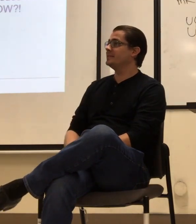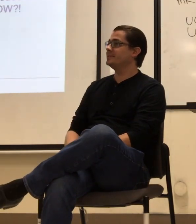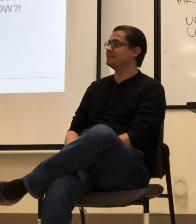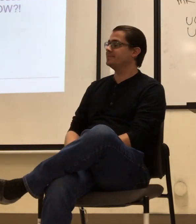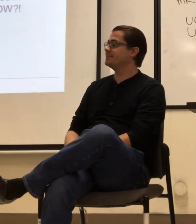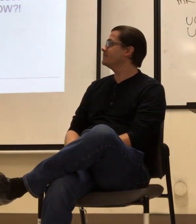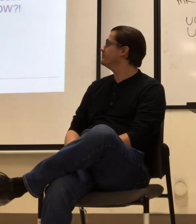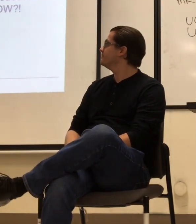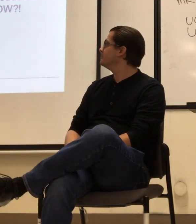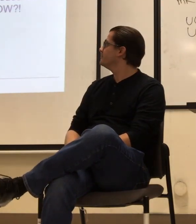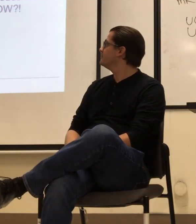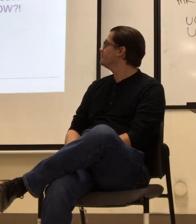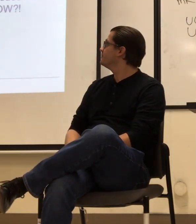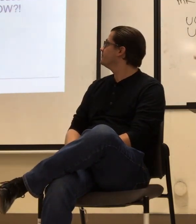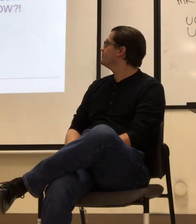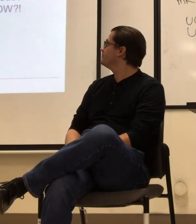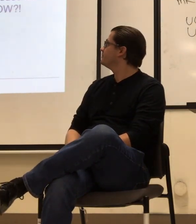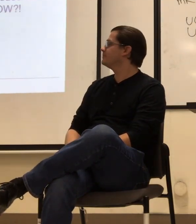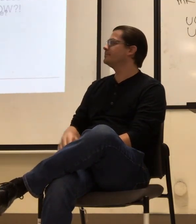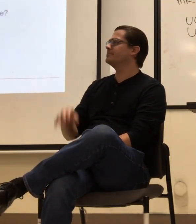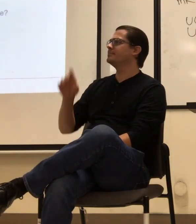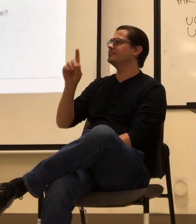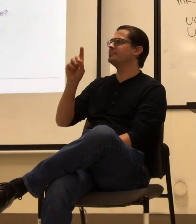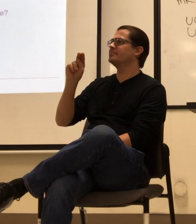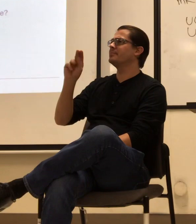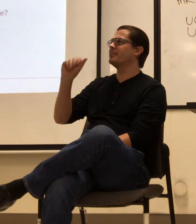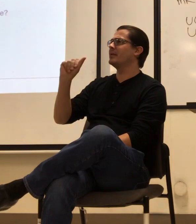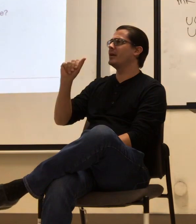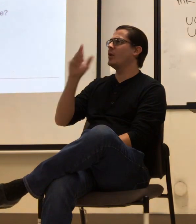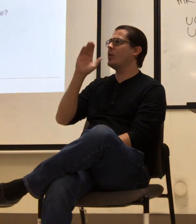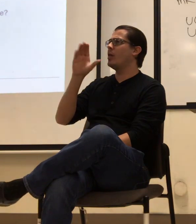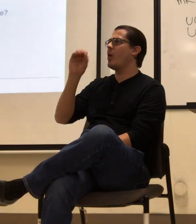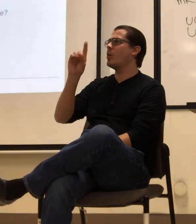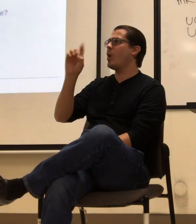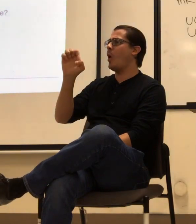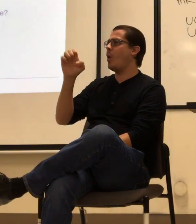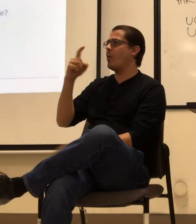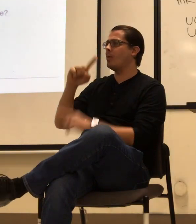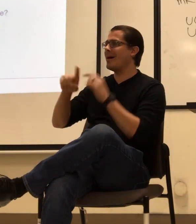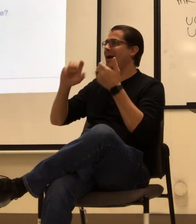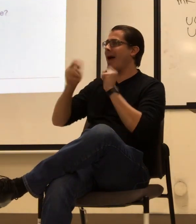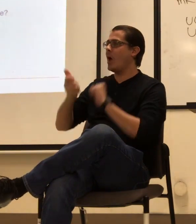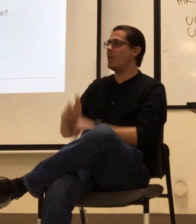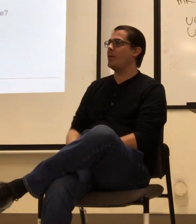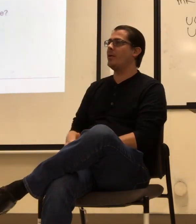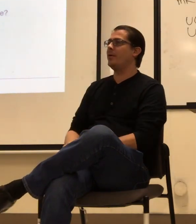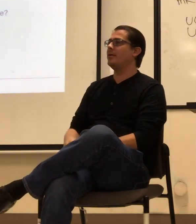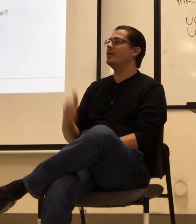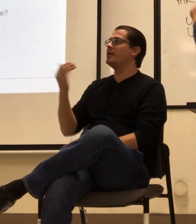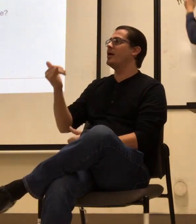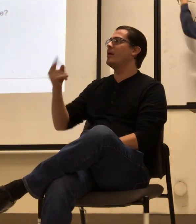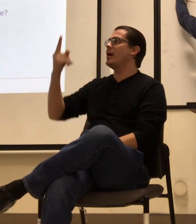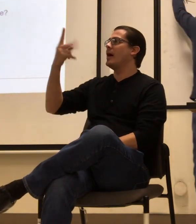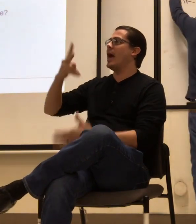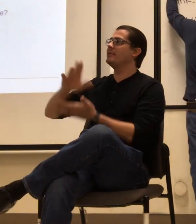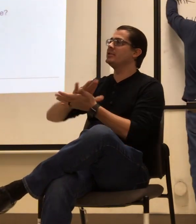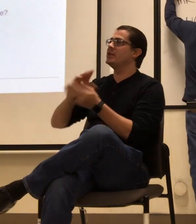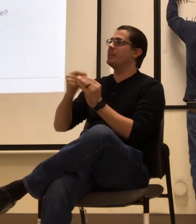Okay, so DNA codes, but how? Okay, so let's see. Let's make this half sheet question number